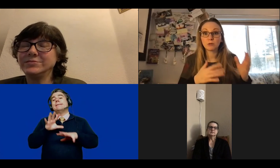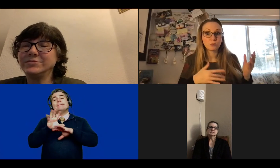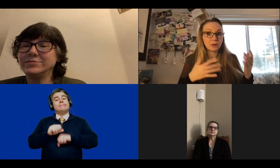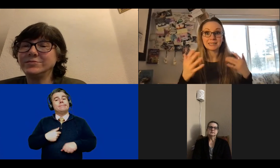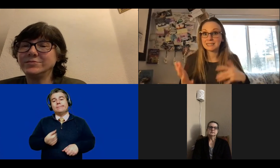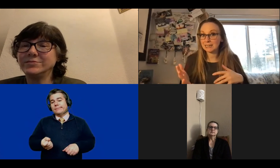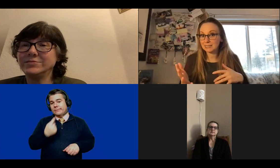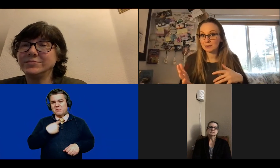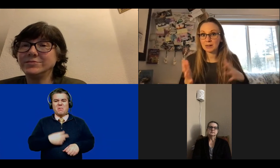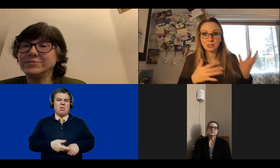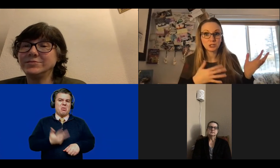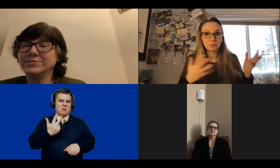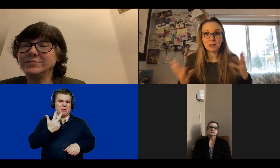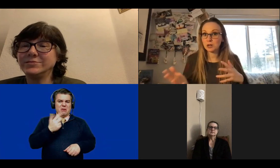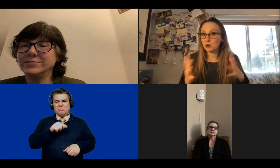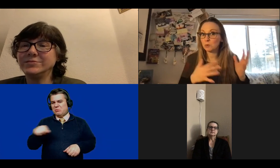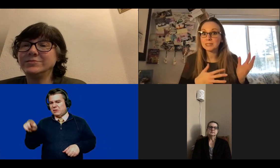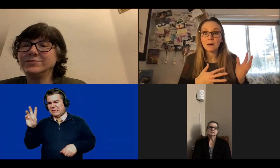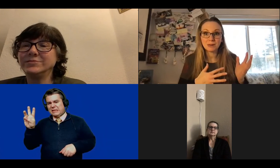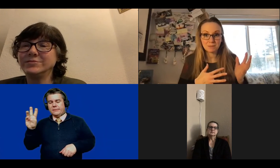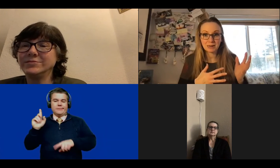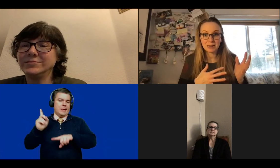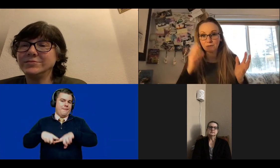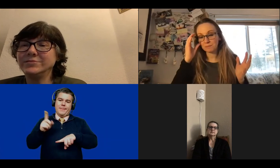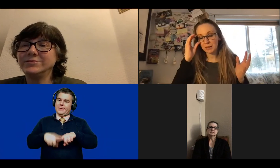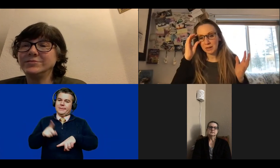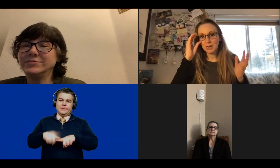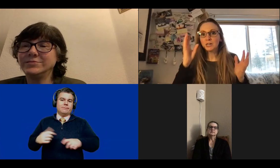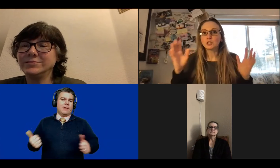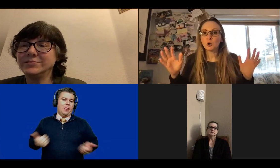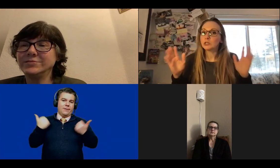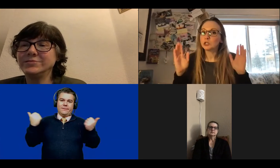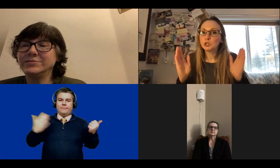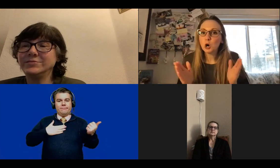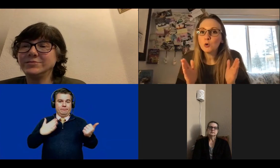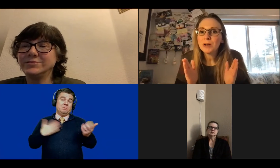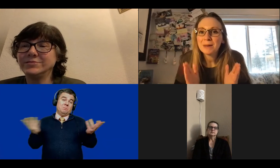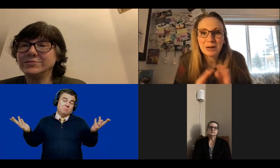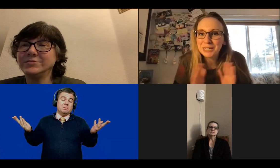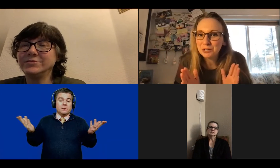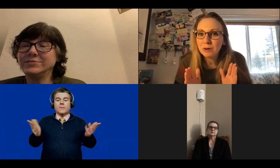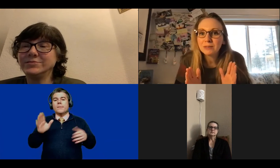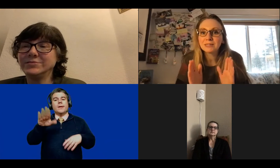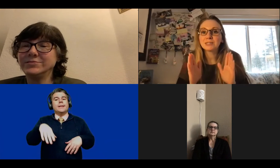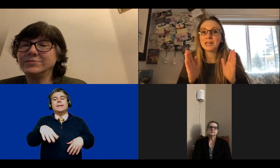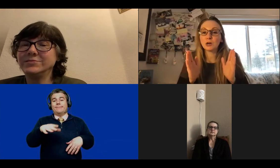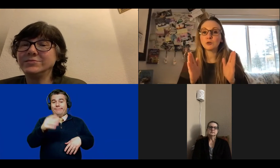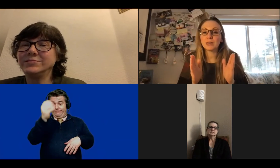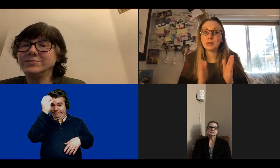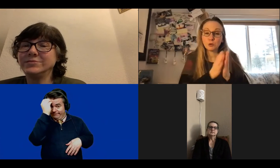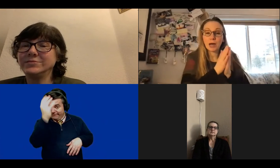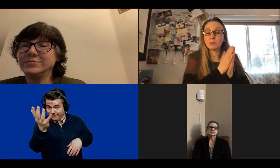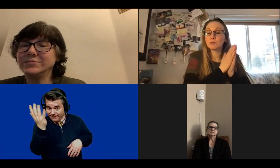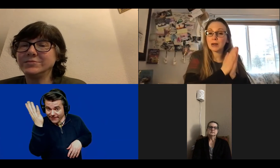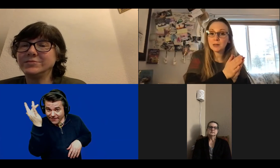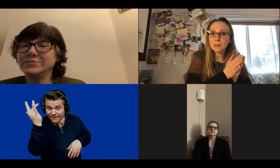anywhere from 3 to 6, kind of just depending on what's happening in my life. So I tell you all of this to tell you